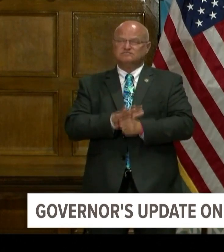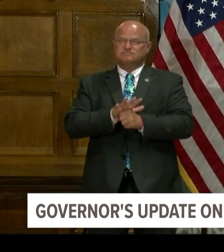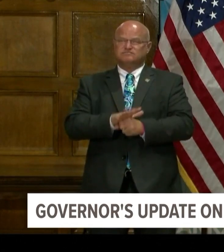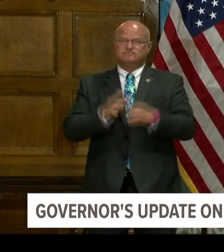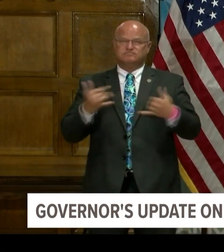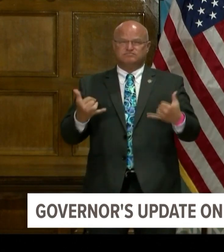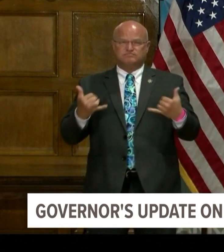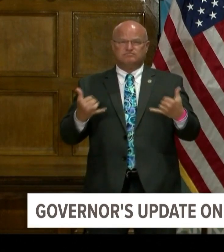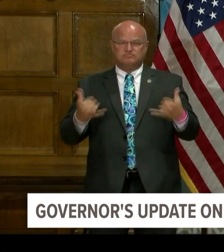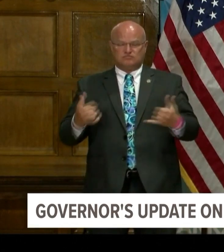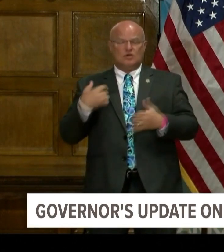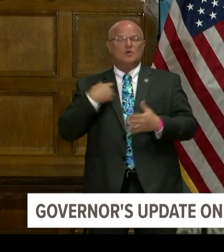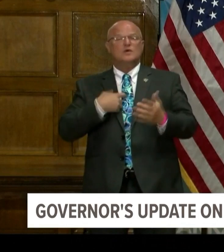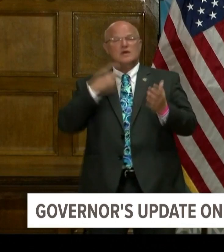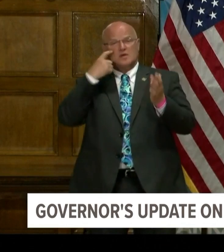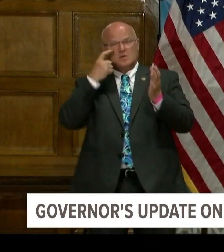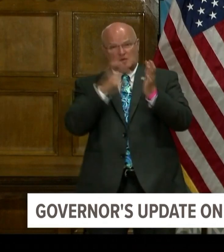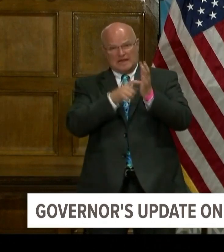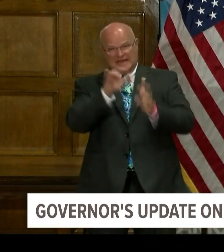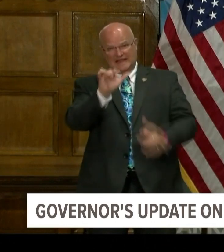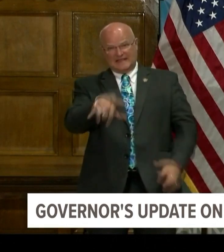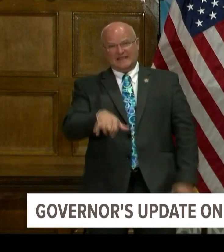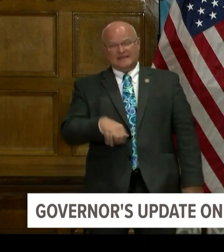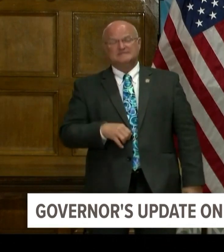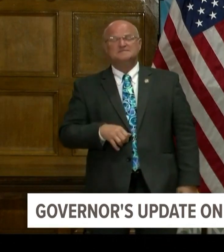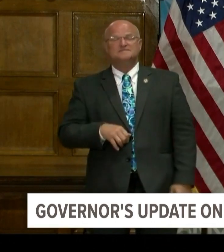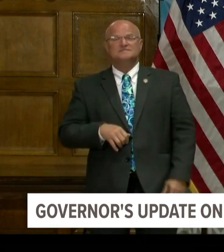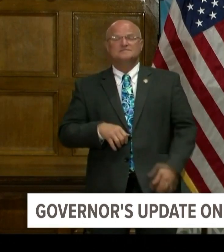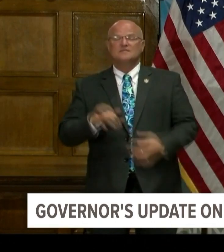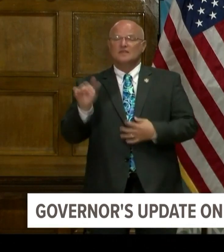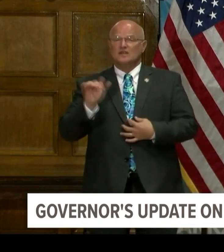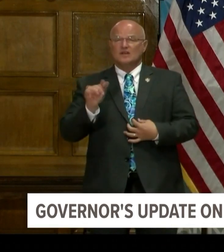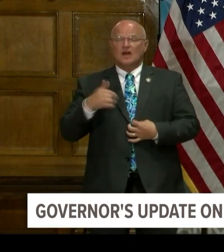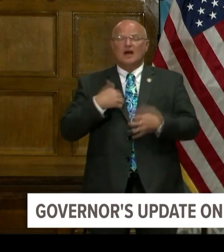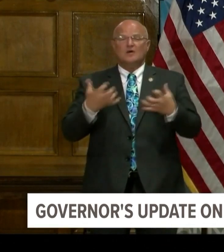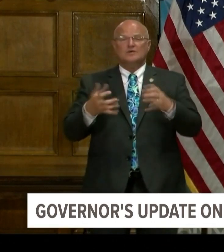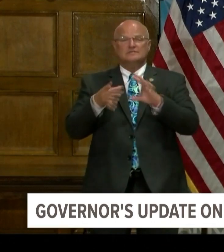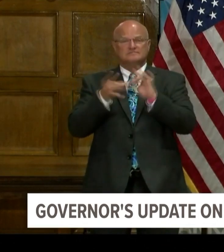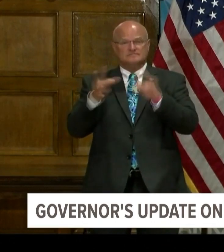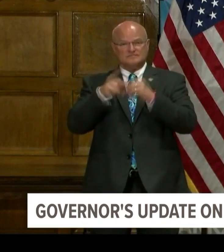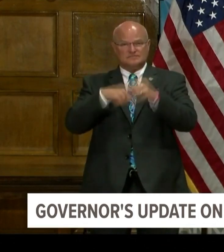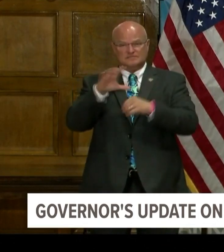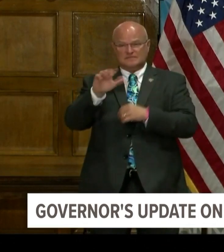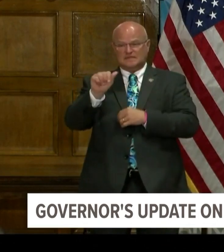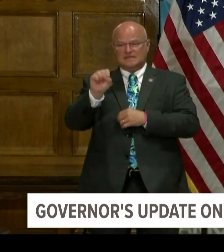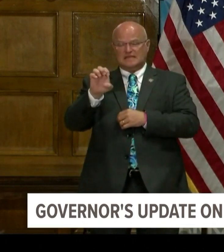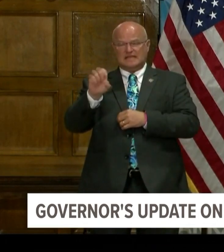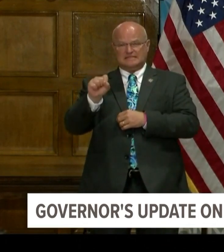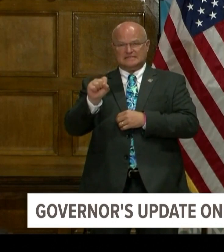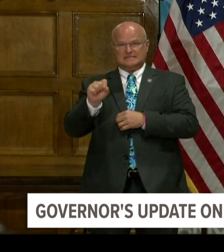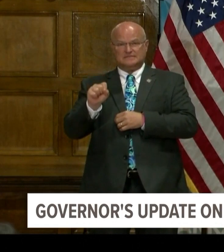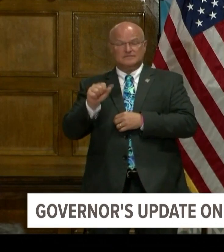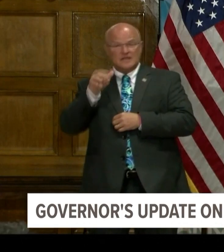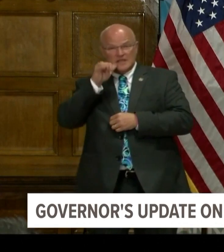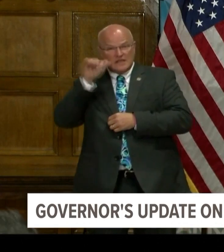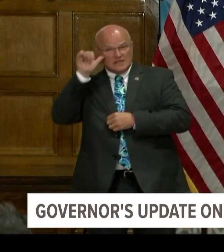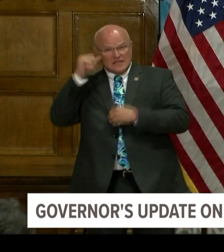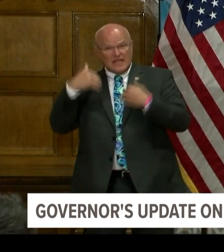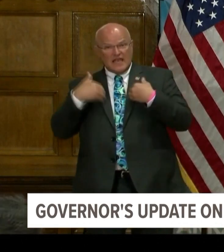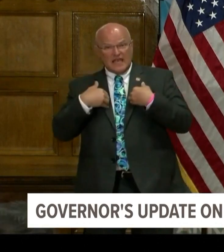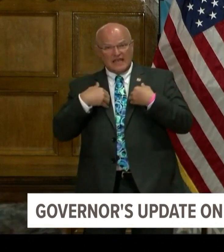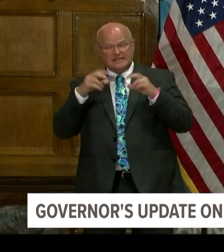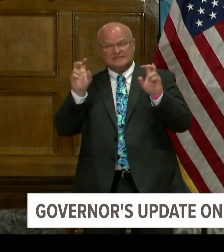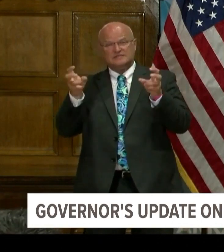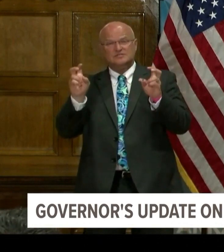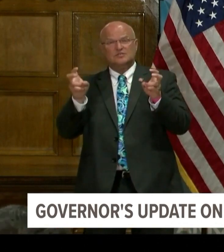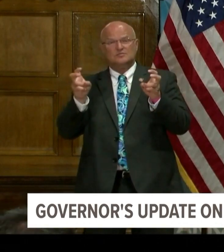right now, and we recognize that. I want to go through the cases. Yesterday we had, in